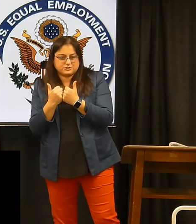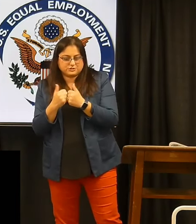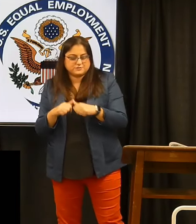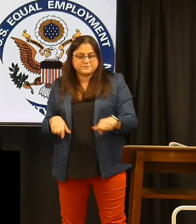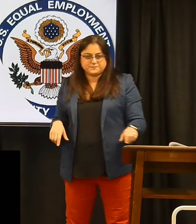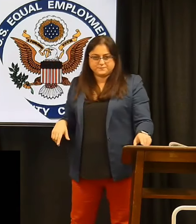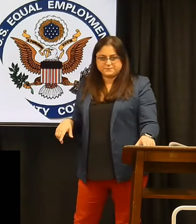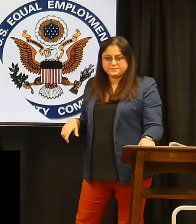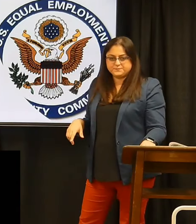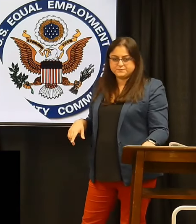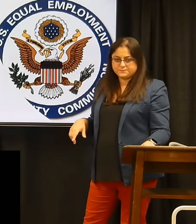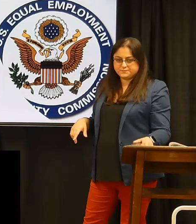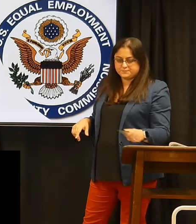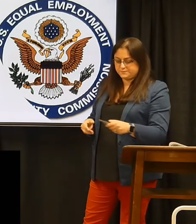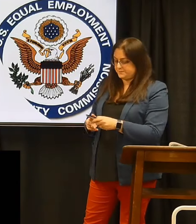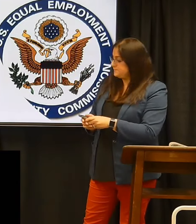from the recruiting hiring agency.